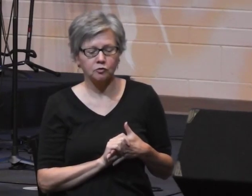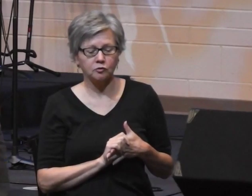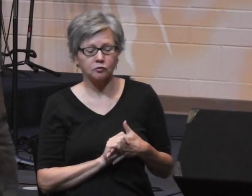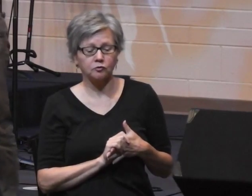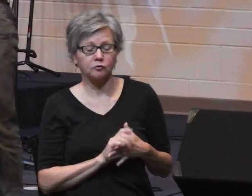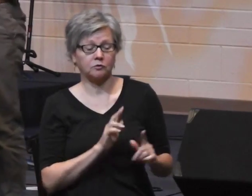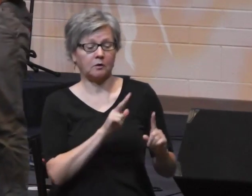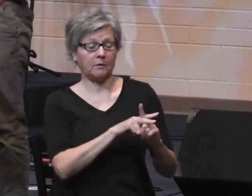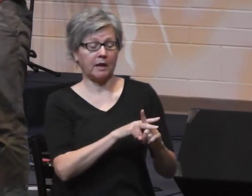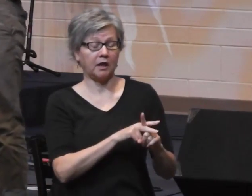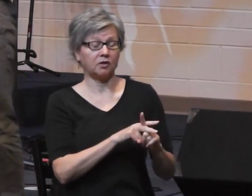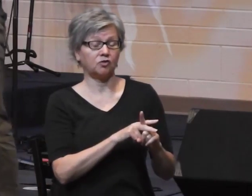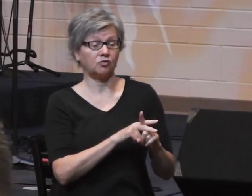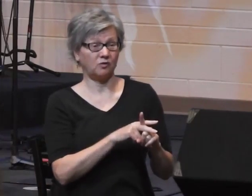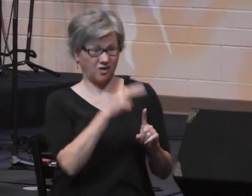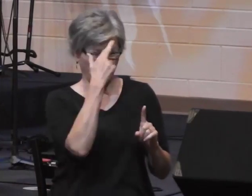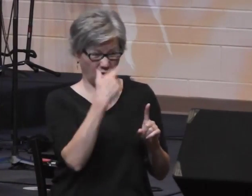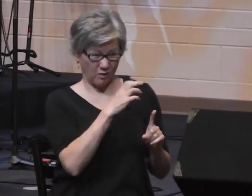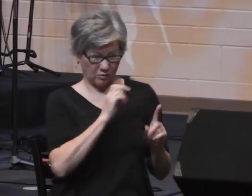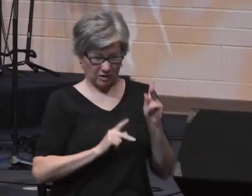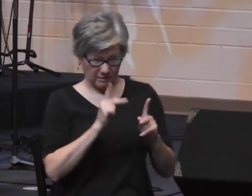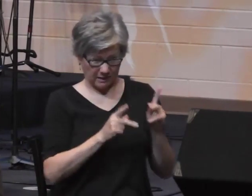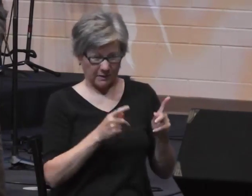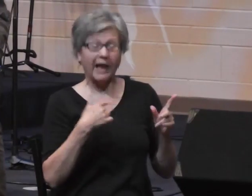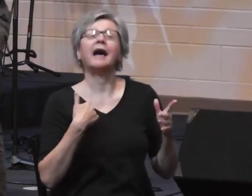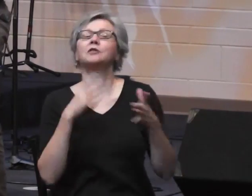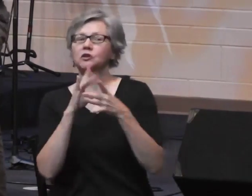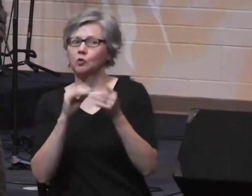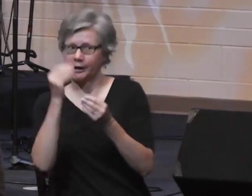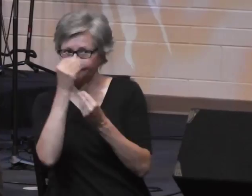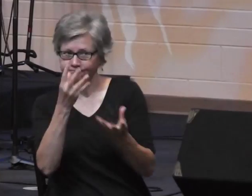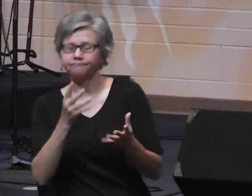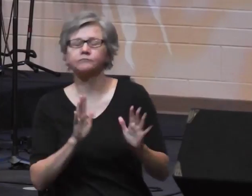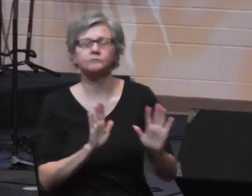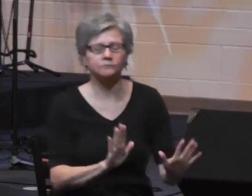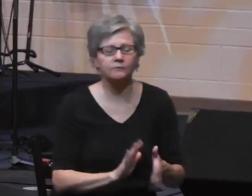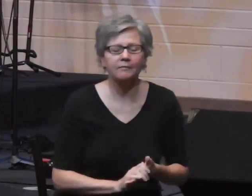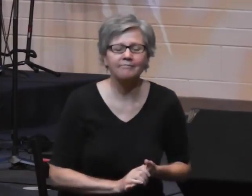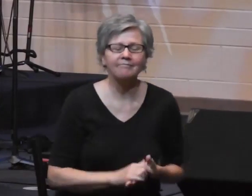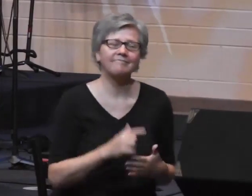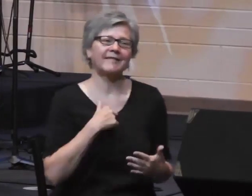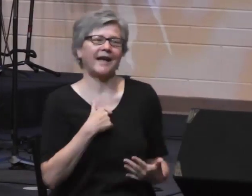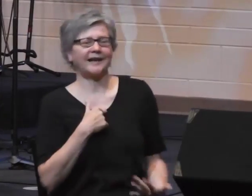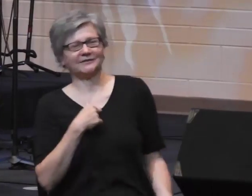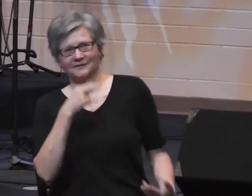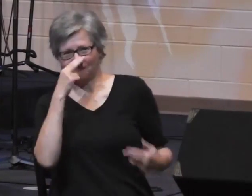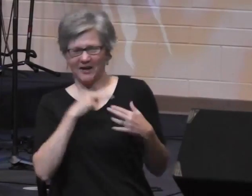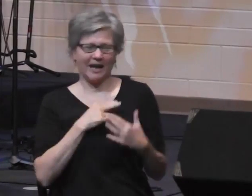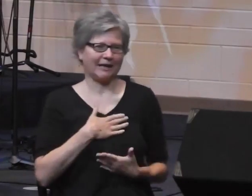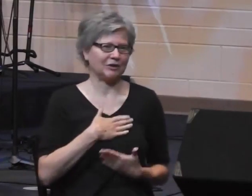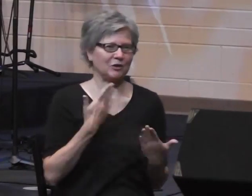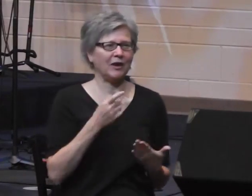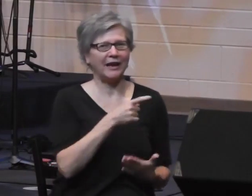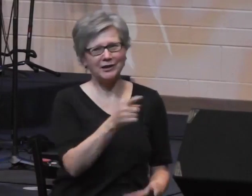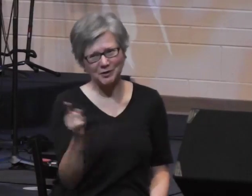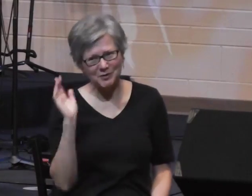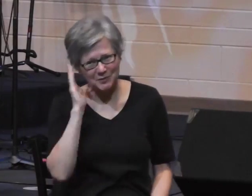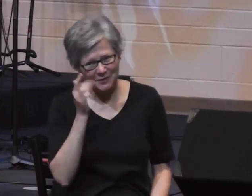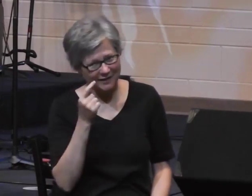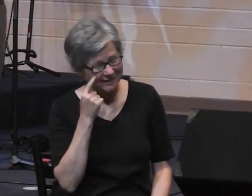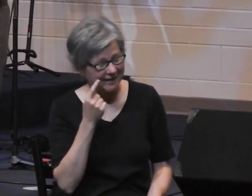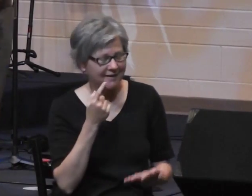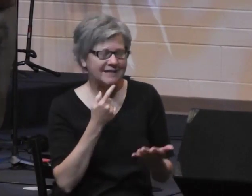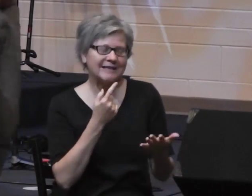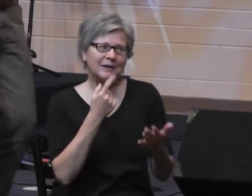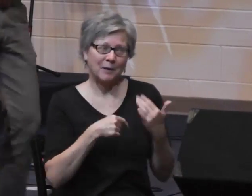Christians, I want to tell you a story. So I got the privilege, I got the joy, the fun, and I know you're all going to think